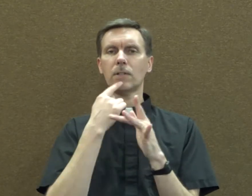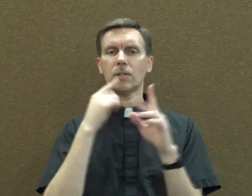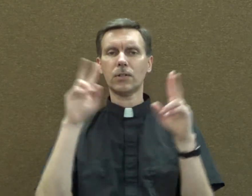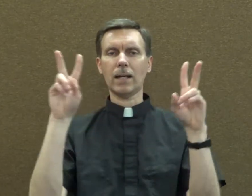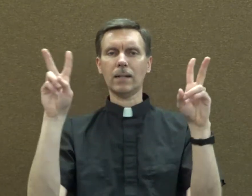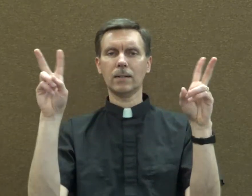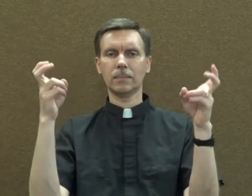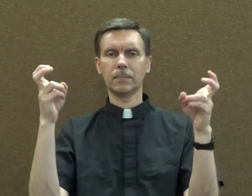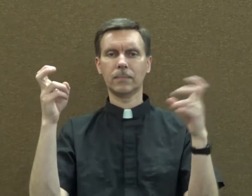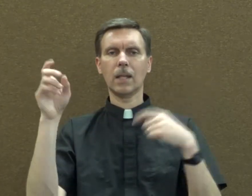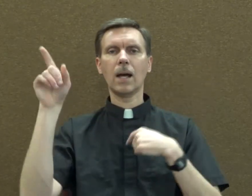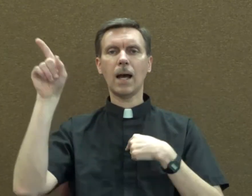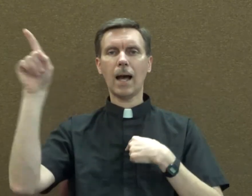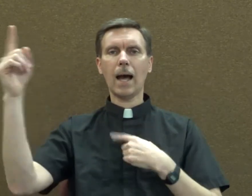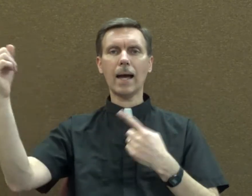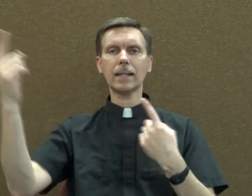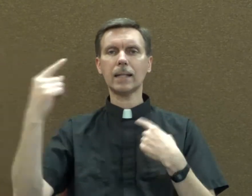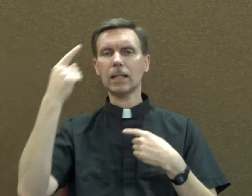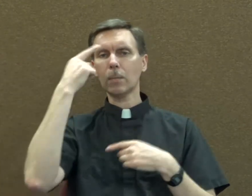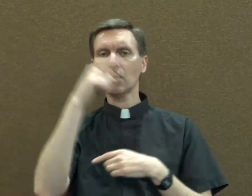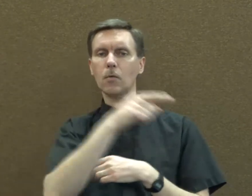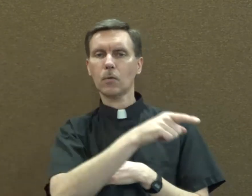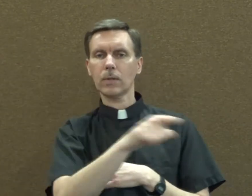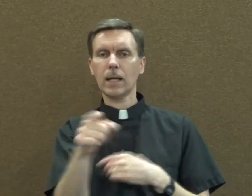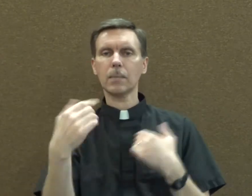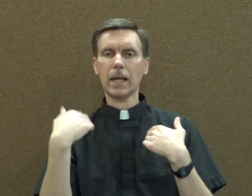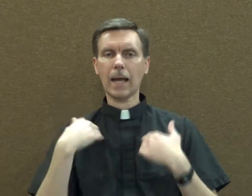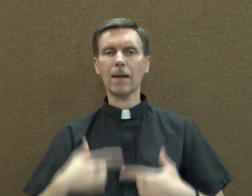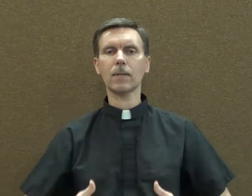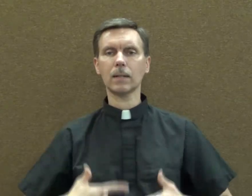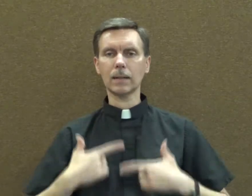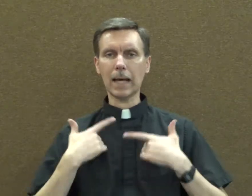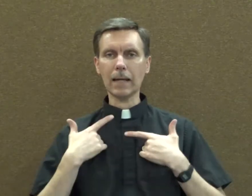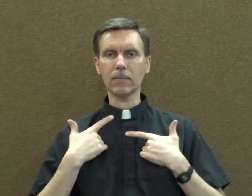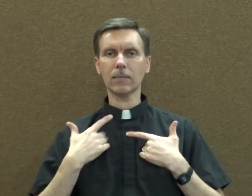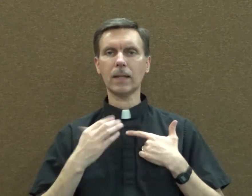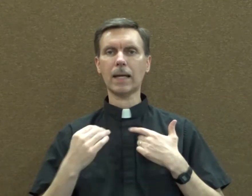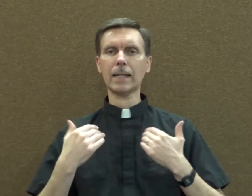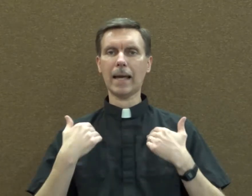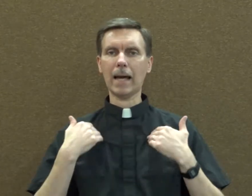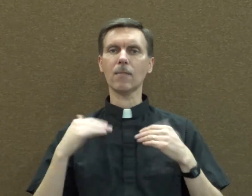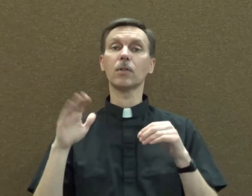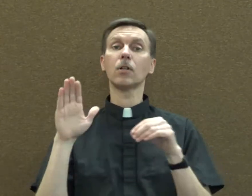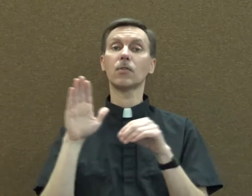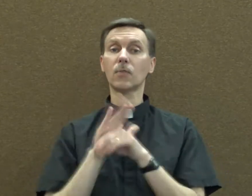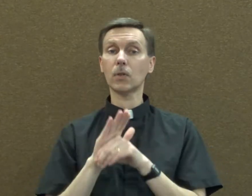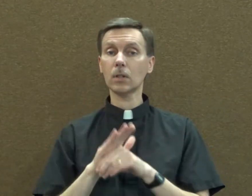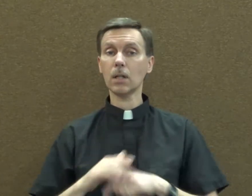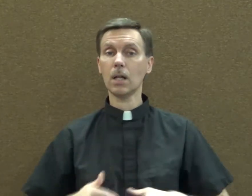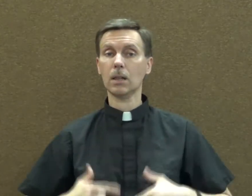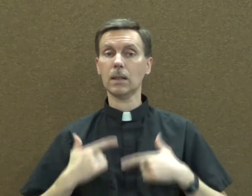Jesus said, I came for them to have life and have full